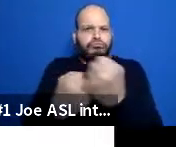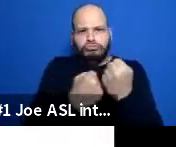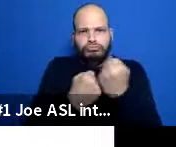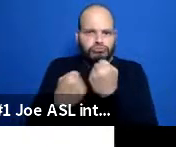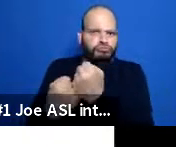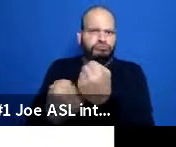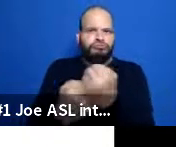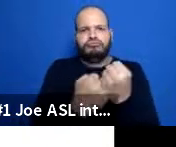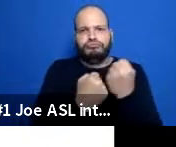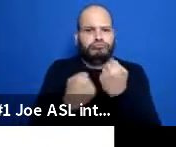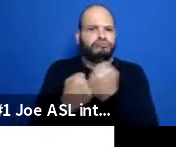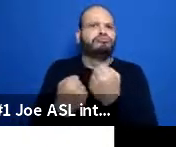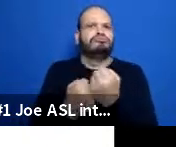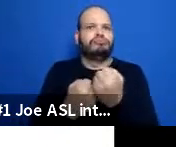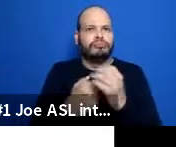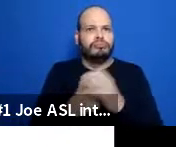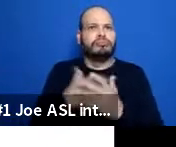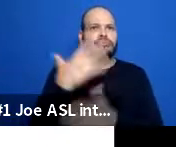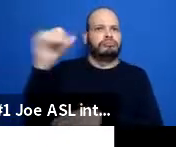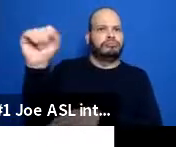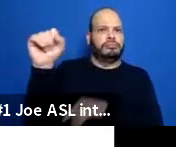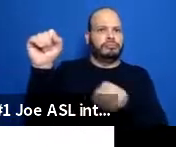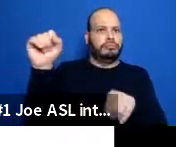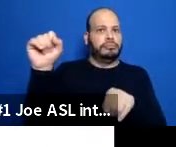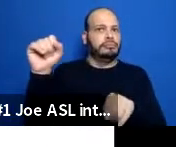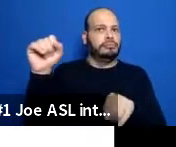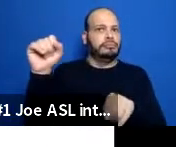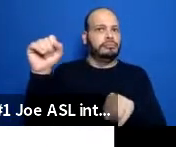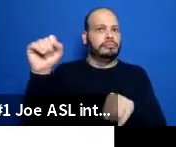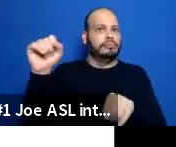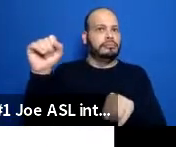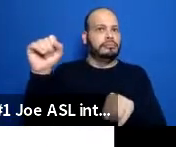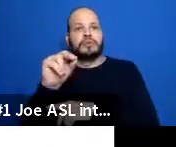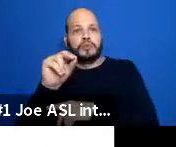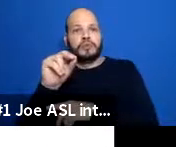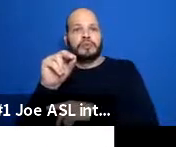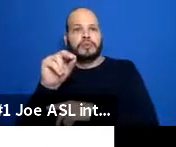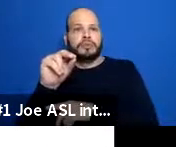pro-Black and LGBTQIA plus liberation.